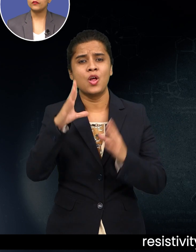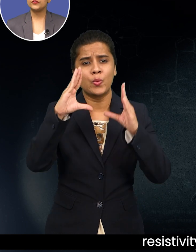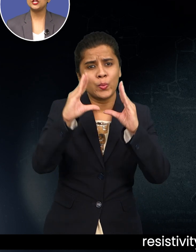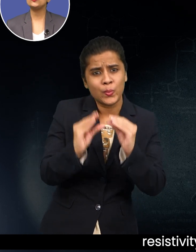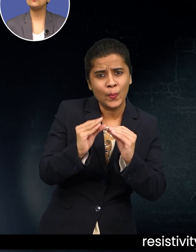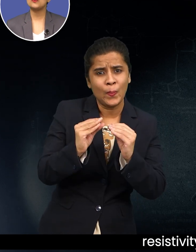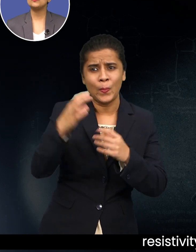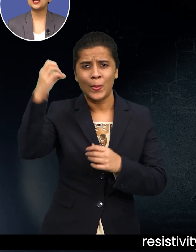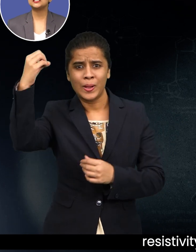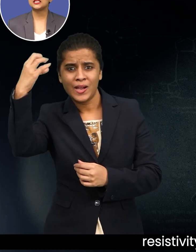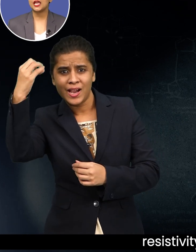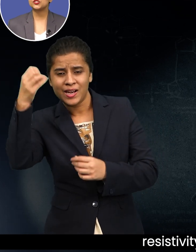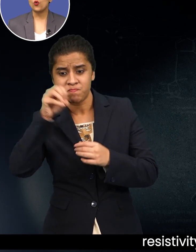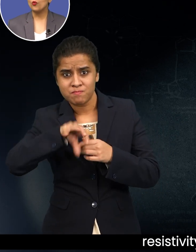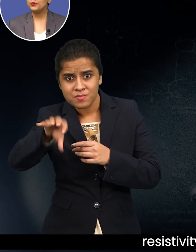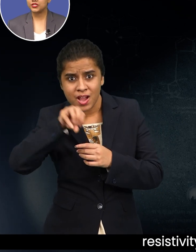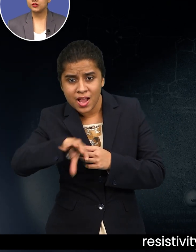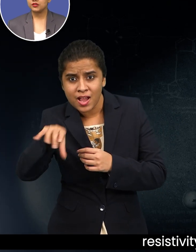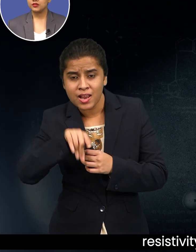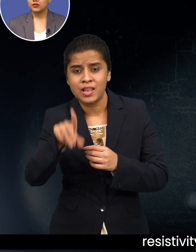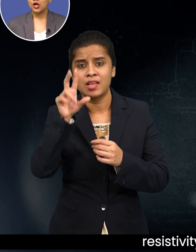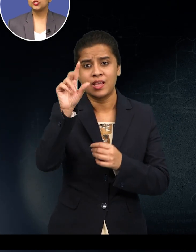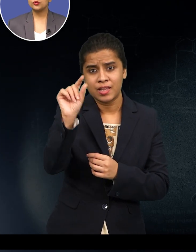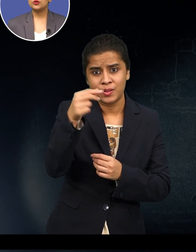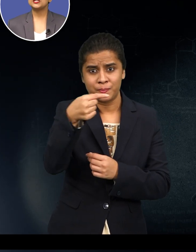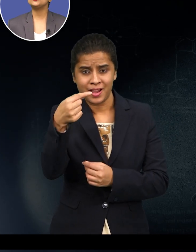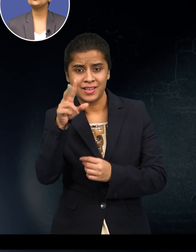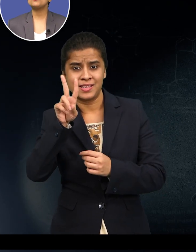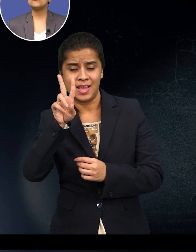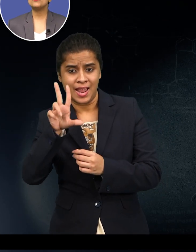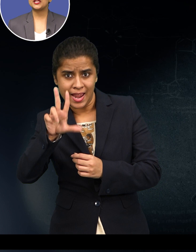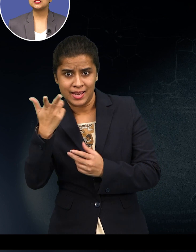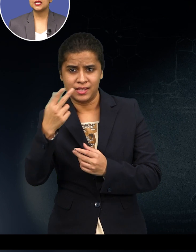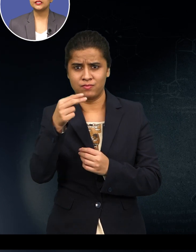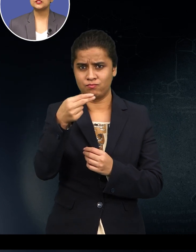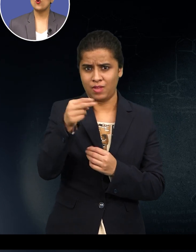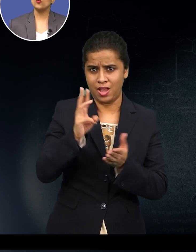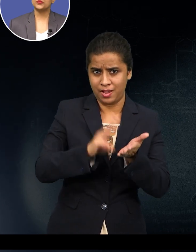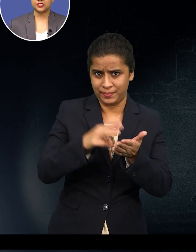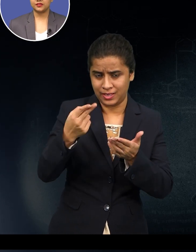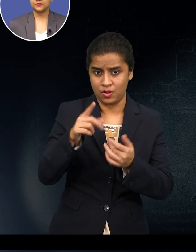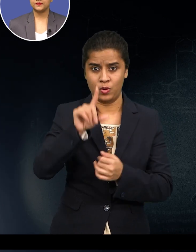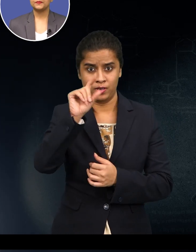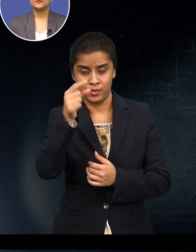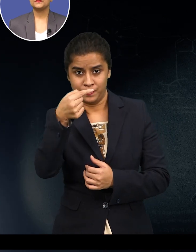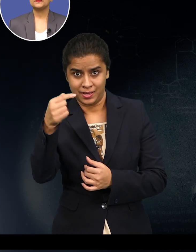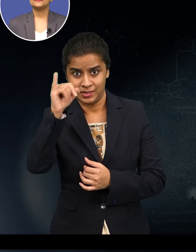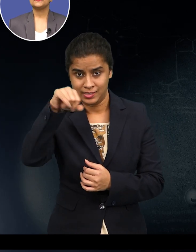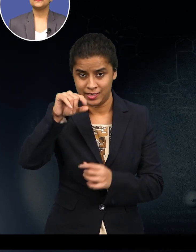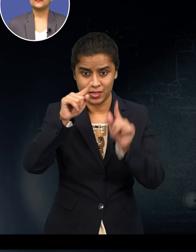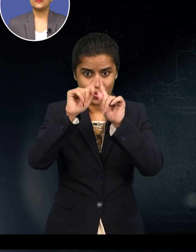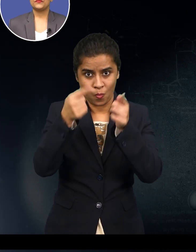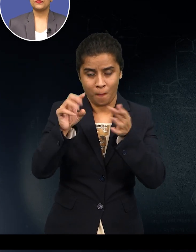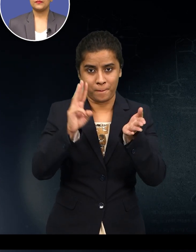range of 10 to the power minus 8 ohm meter to 10 to the power minus 6 ohm meter.